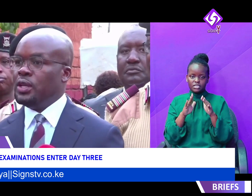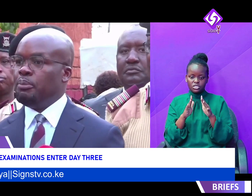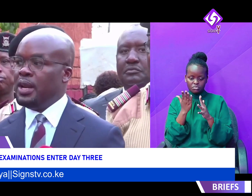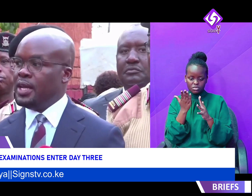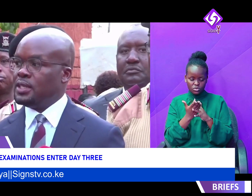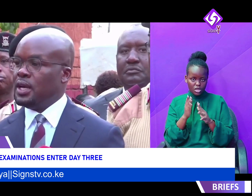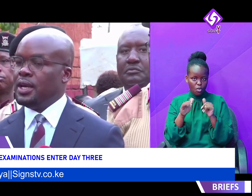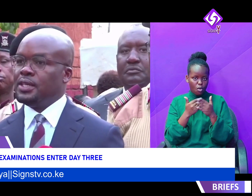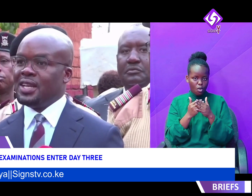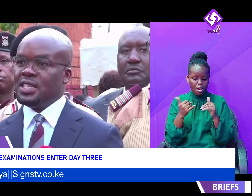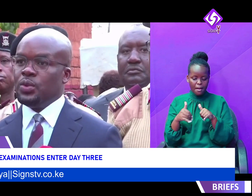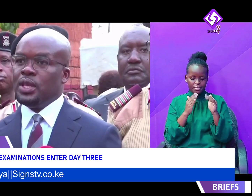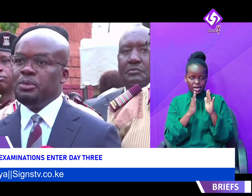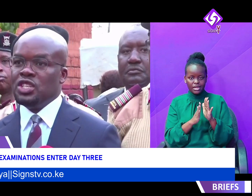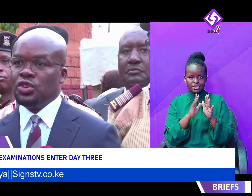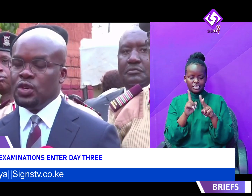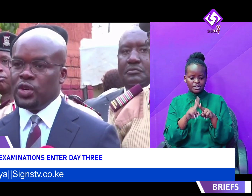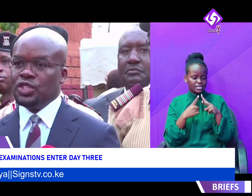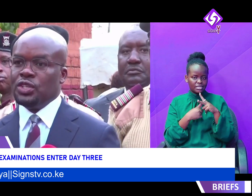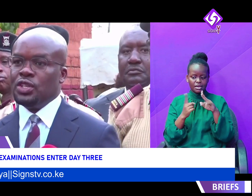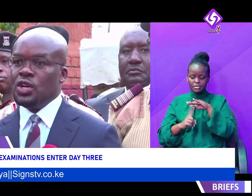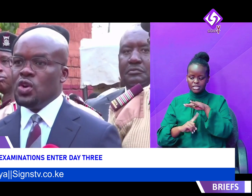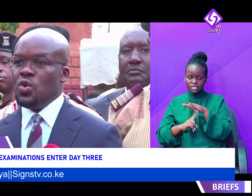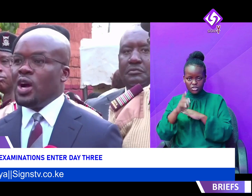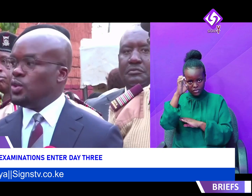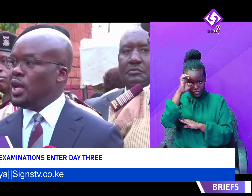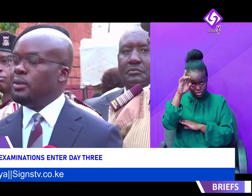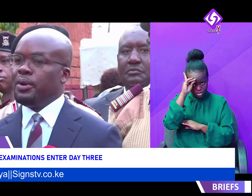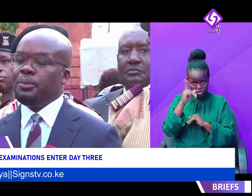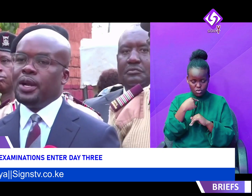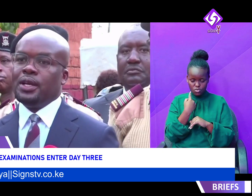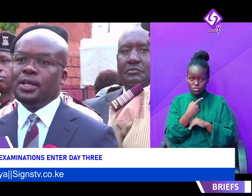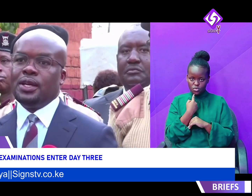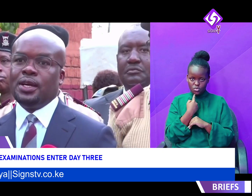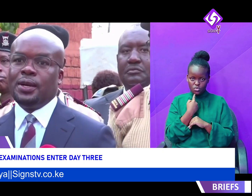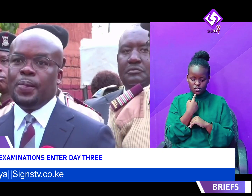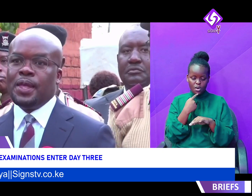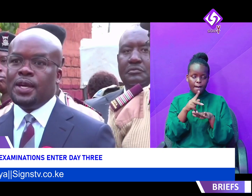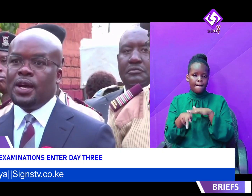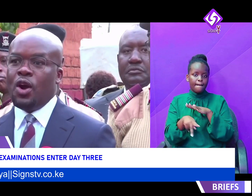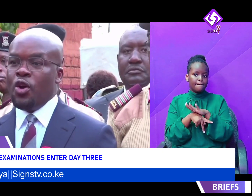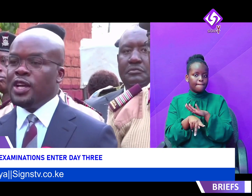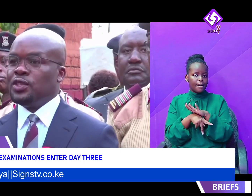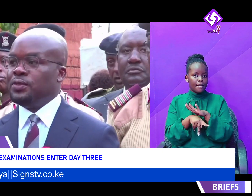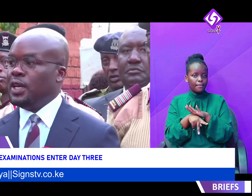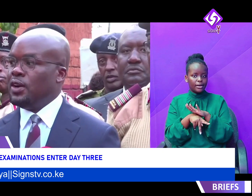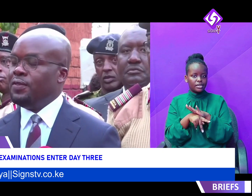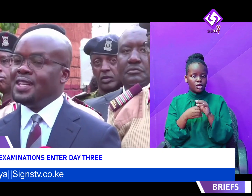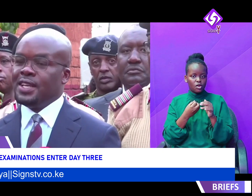the players, starting with the Ministry of Education, who actually are the primary owners of the